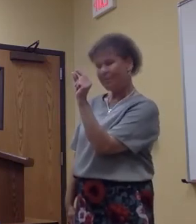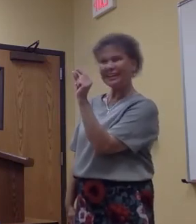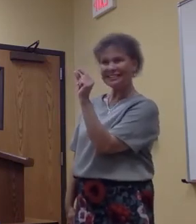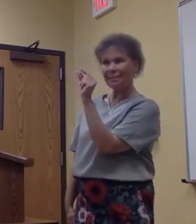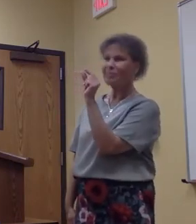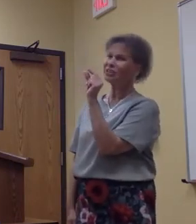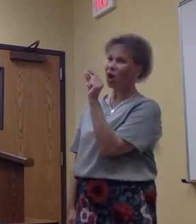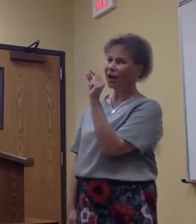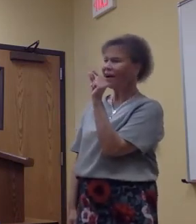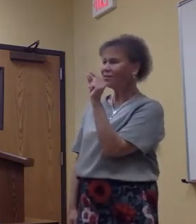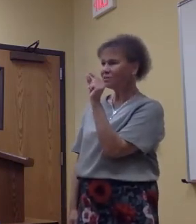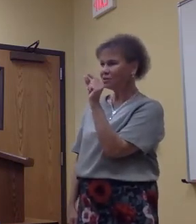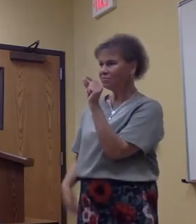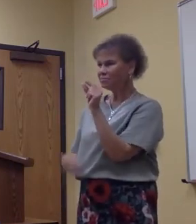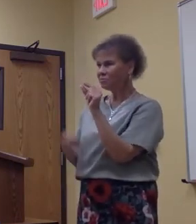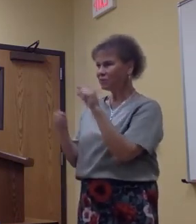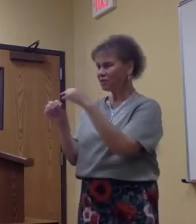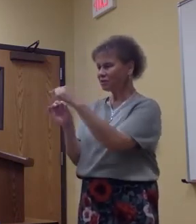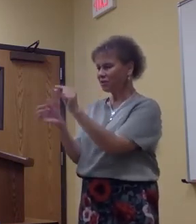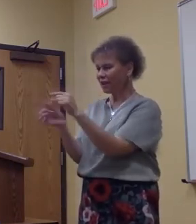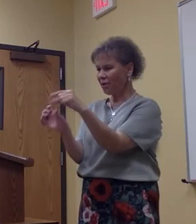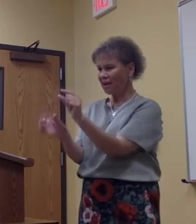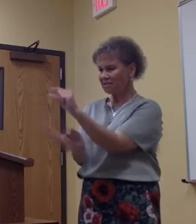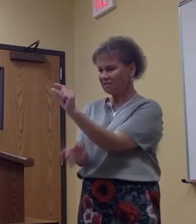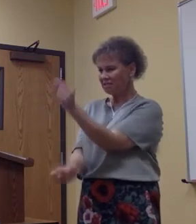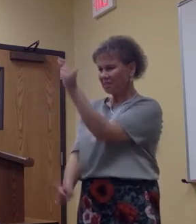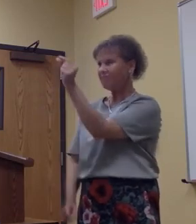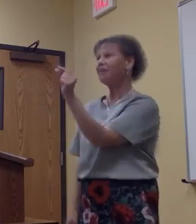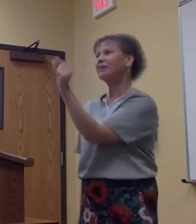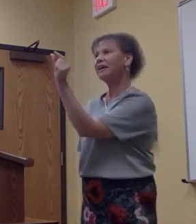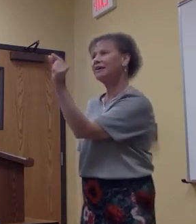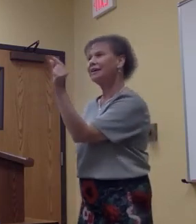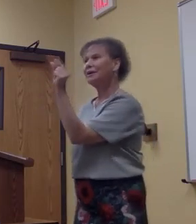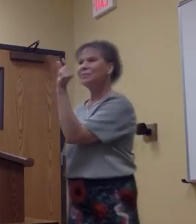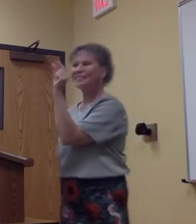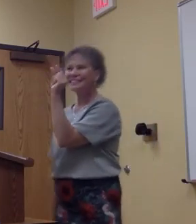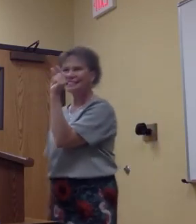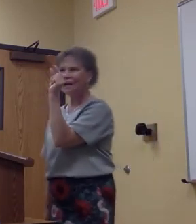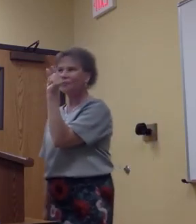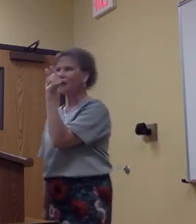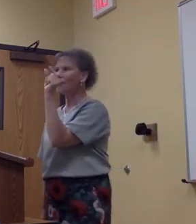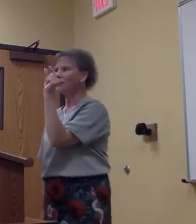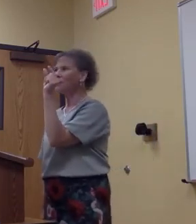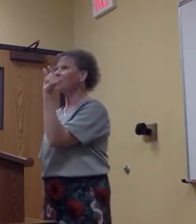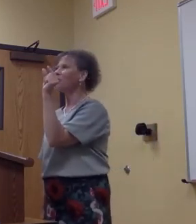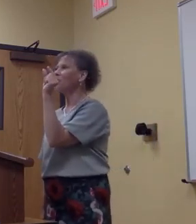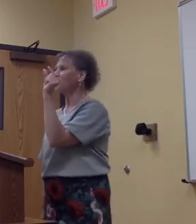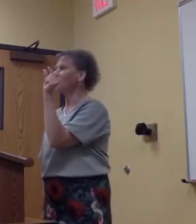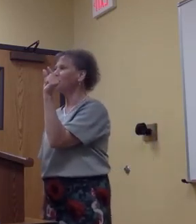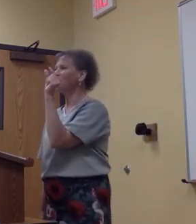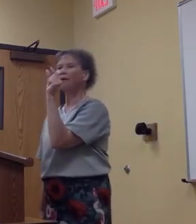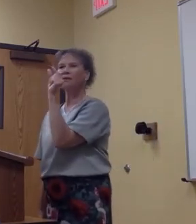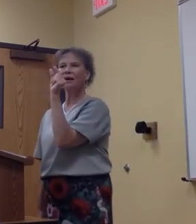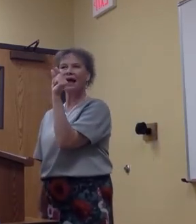is it maybe a doll house or one of those little Lego houses type thing, okay? But this sign would not really be appropriate when talking about a